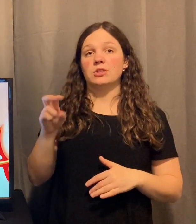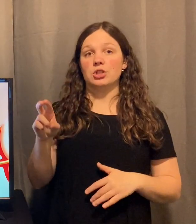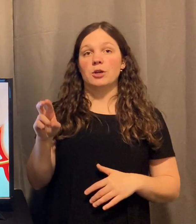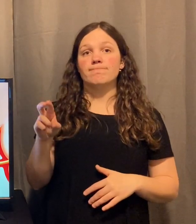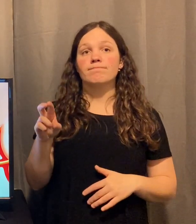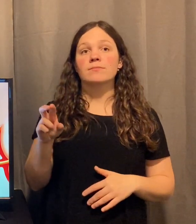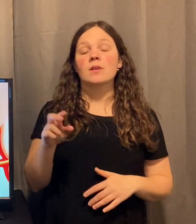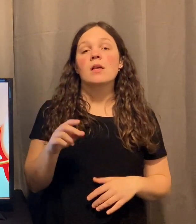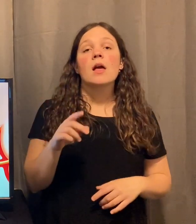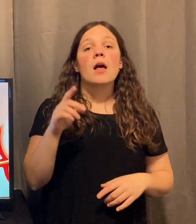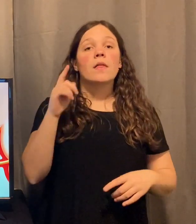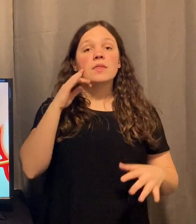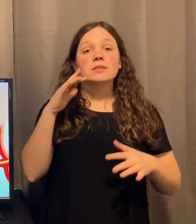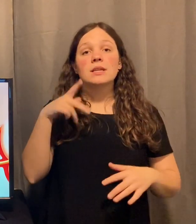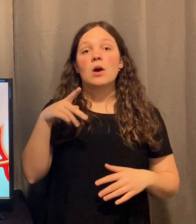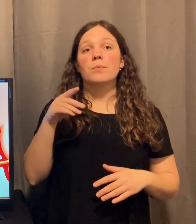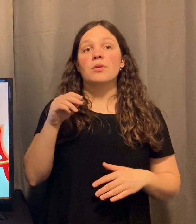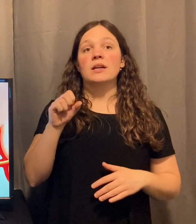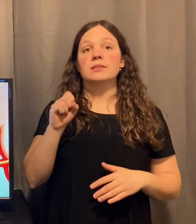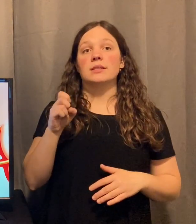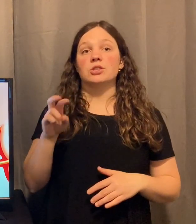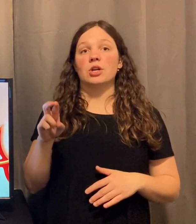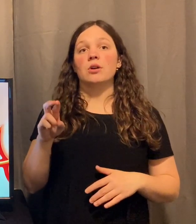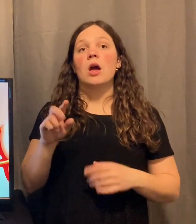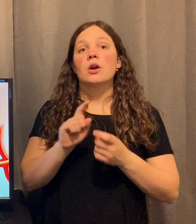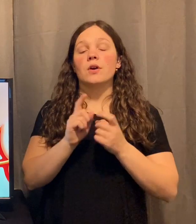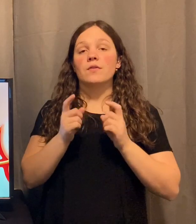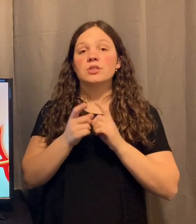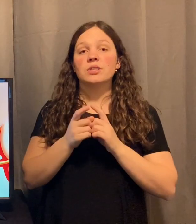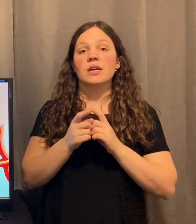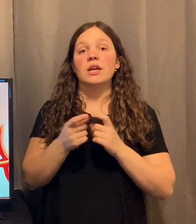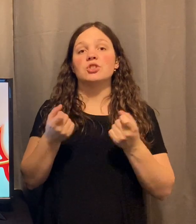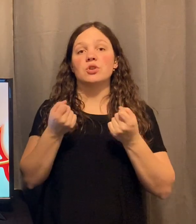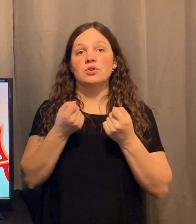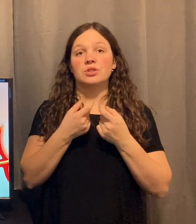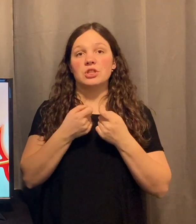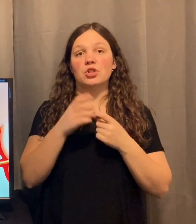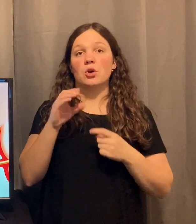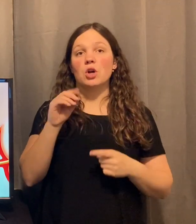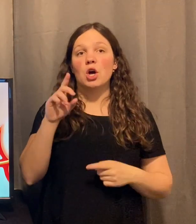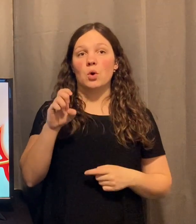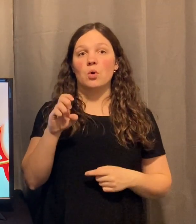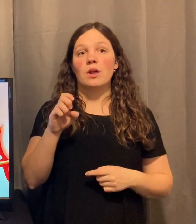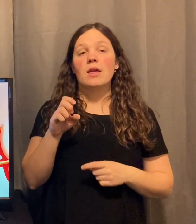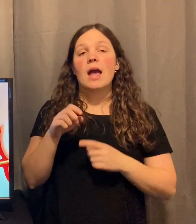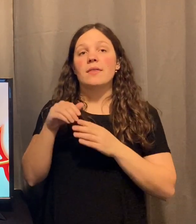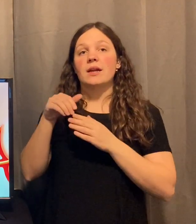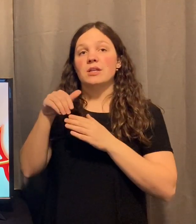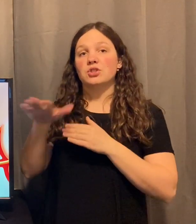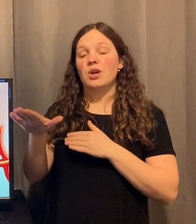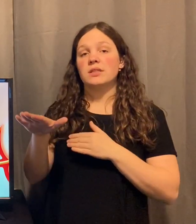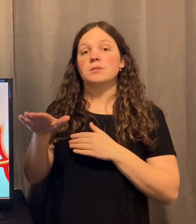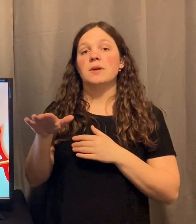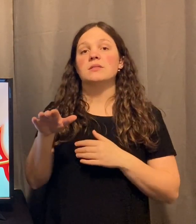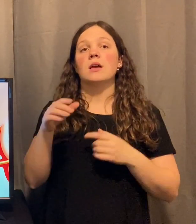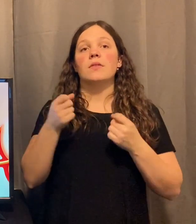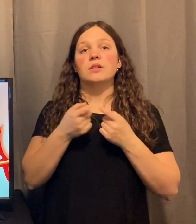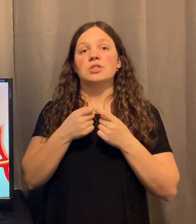processor. The sound processor converts it into digital code, and then it transmits the